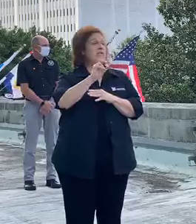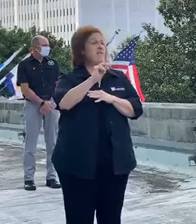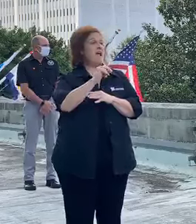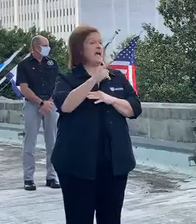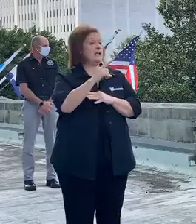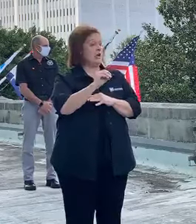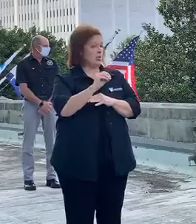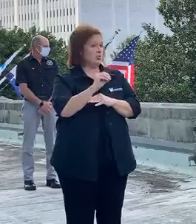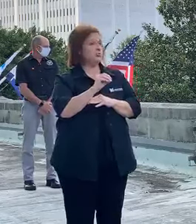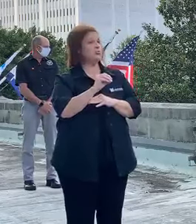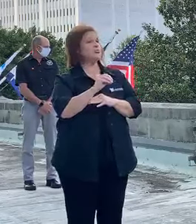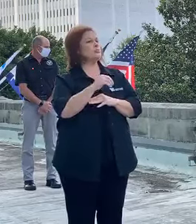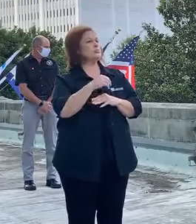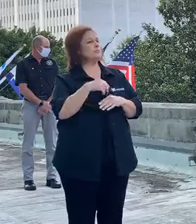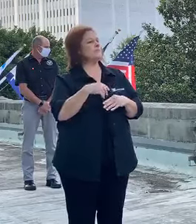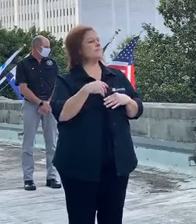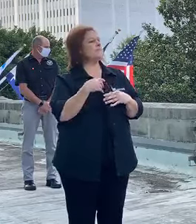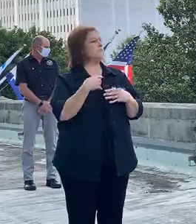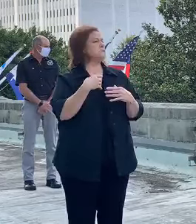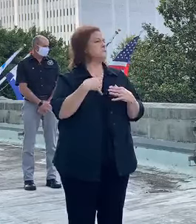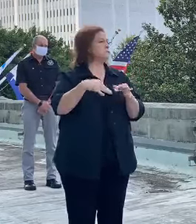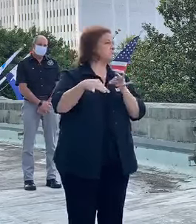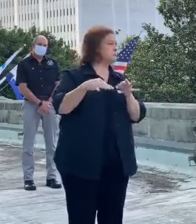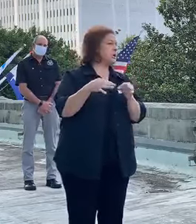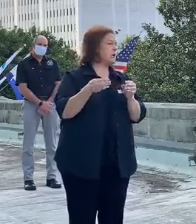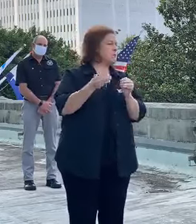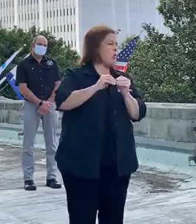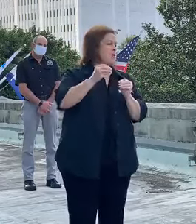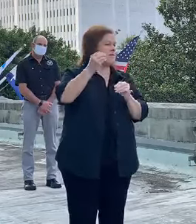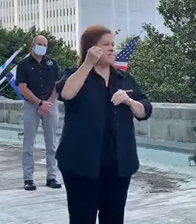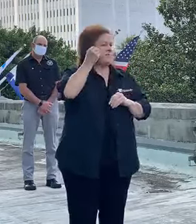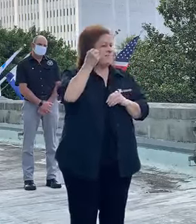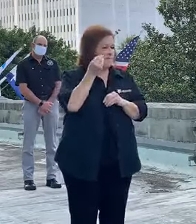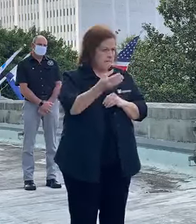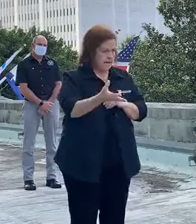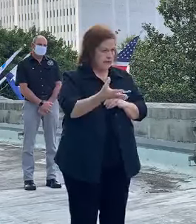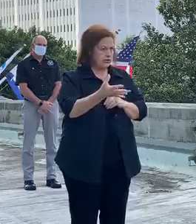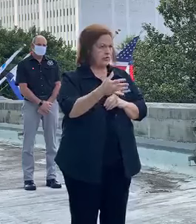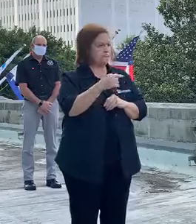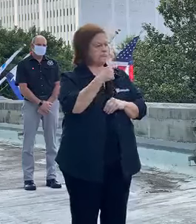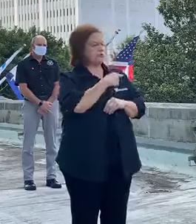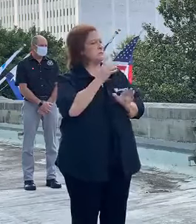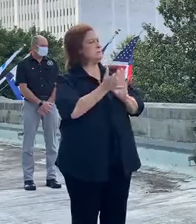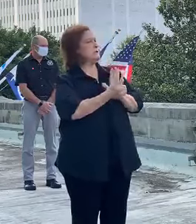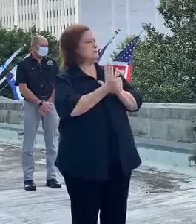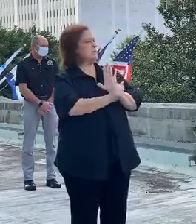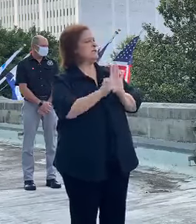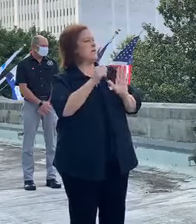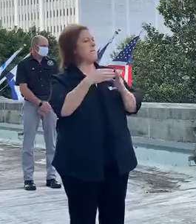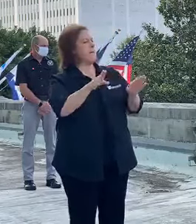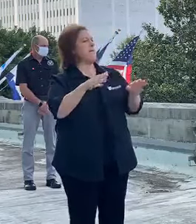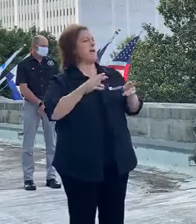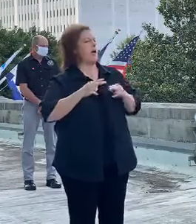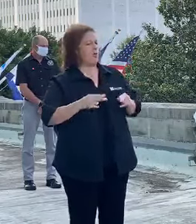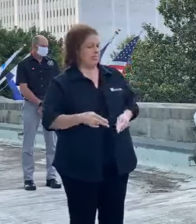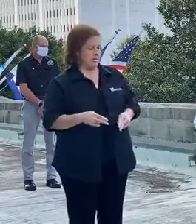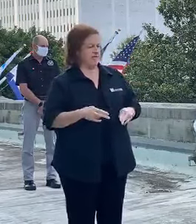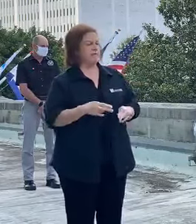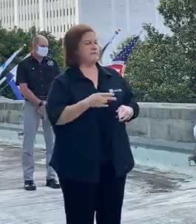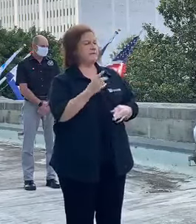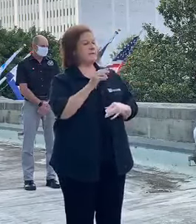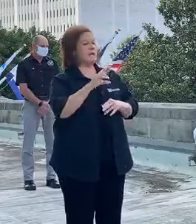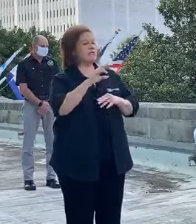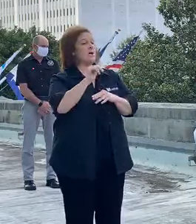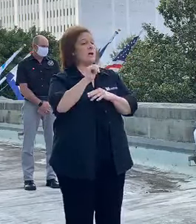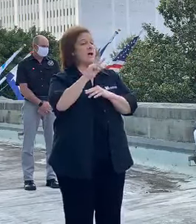come forward and to just give you a little more information as our expert on public health. So Dr. Avegno, at